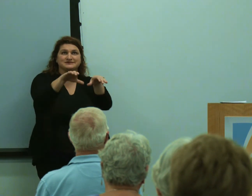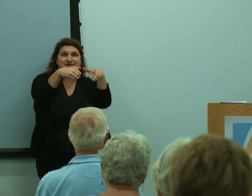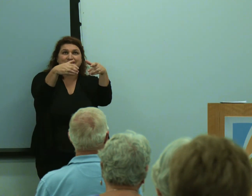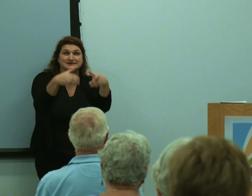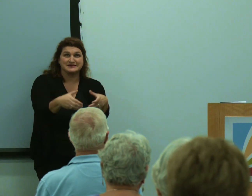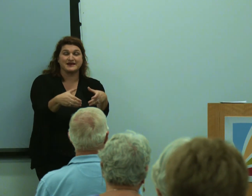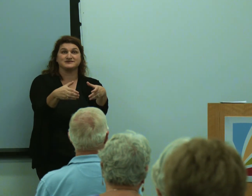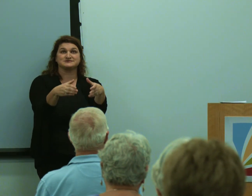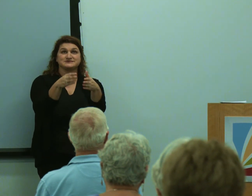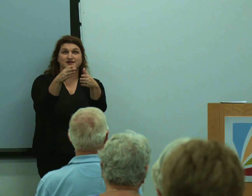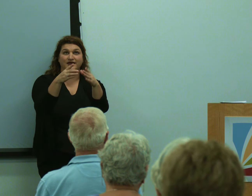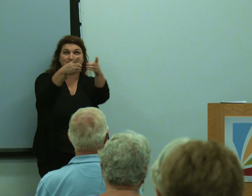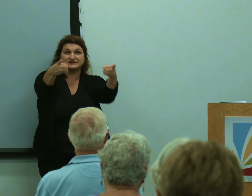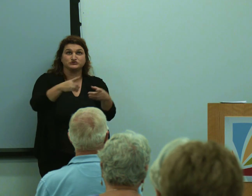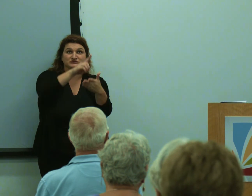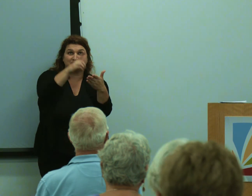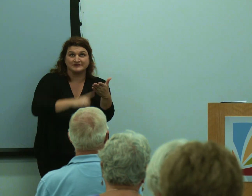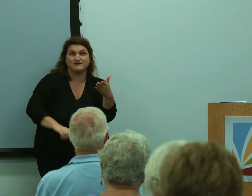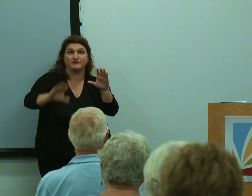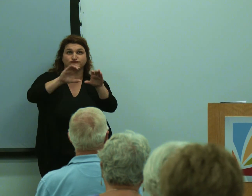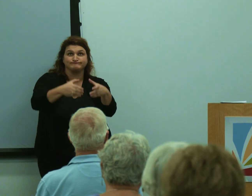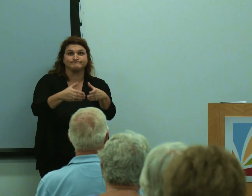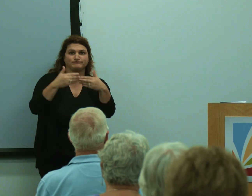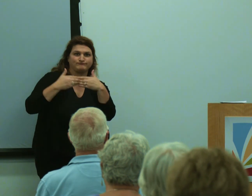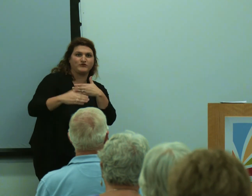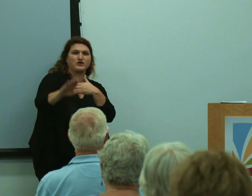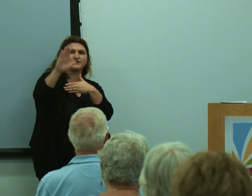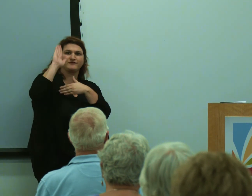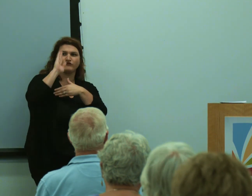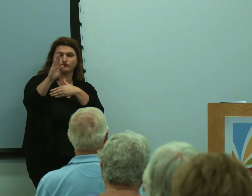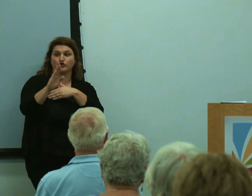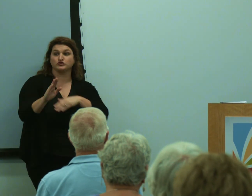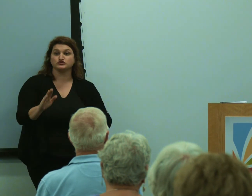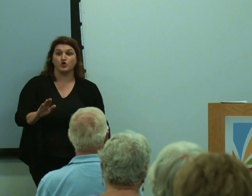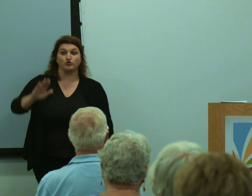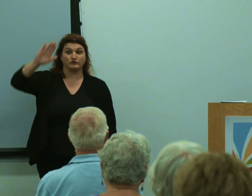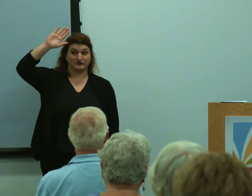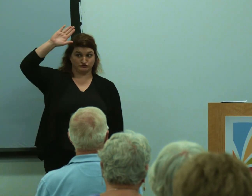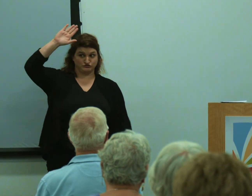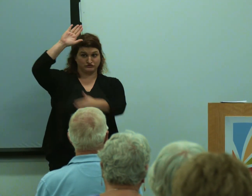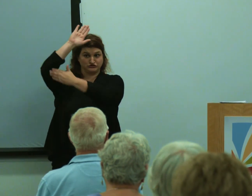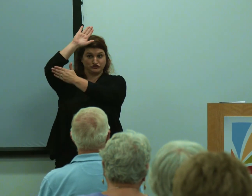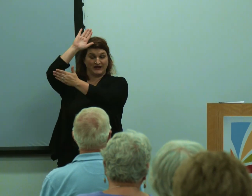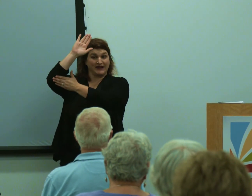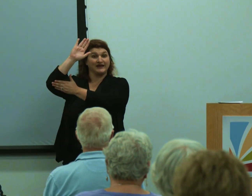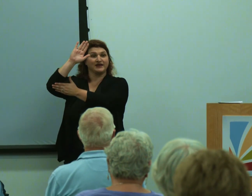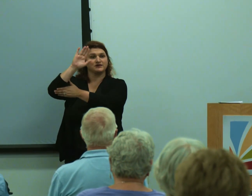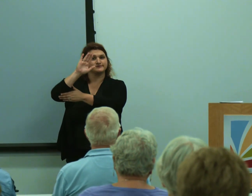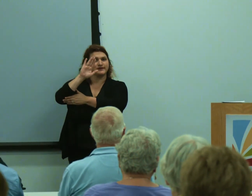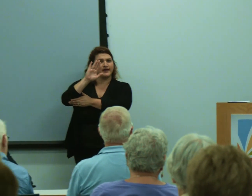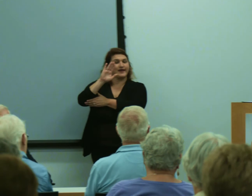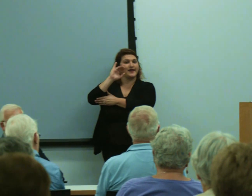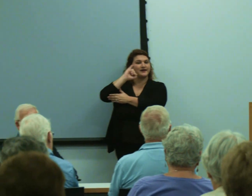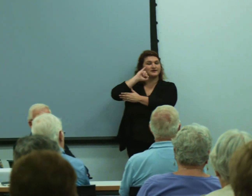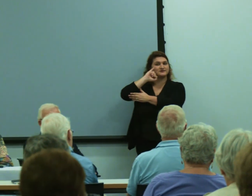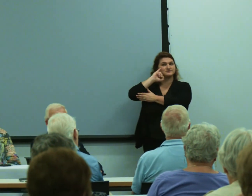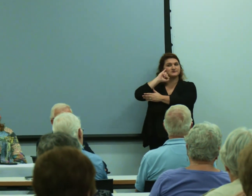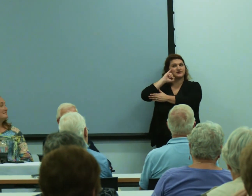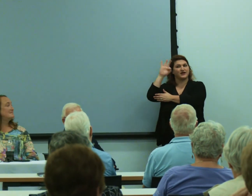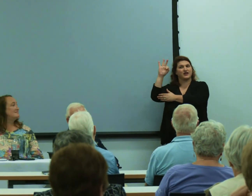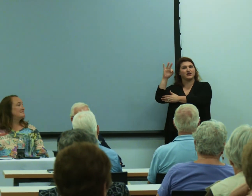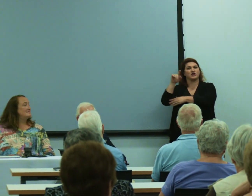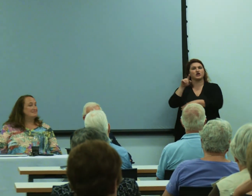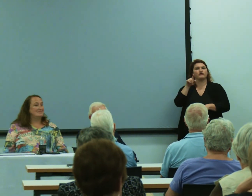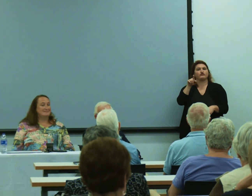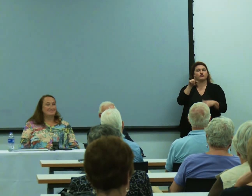future. So let's have questions. Raise your hand, and when you make your question, tell